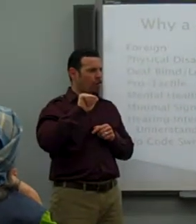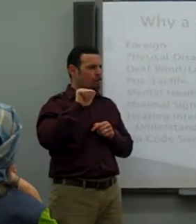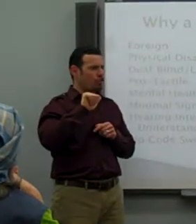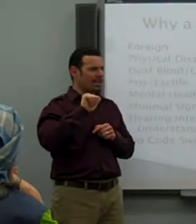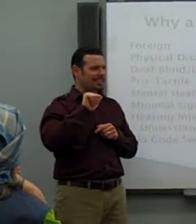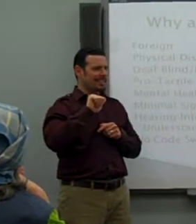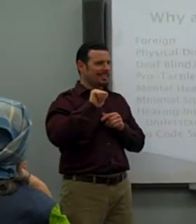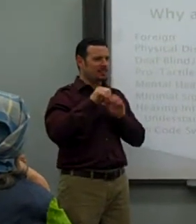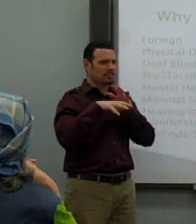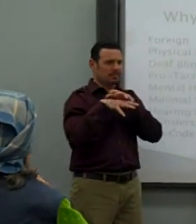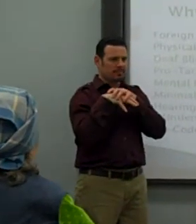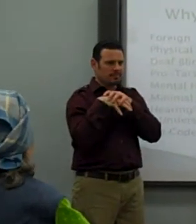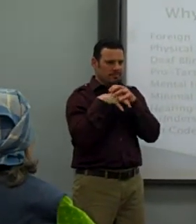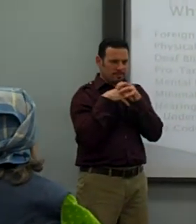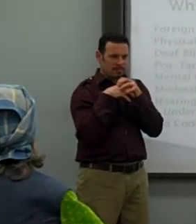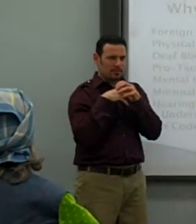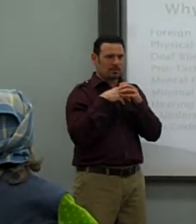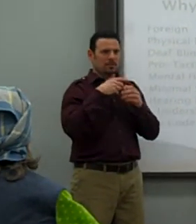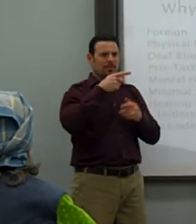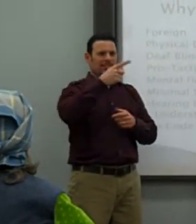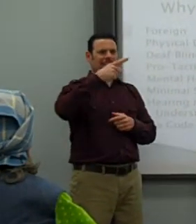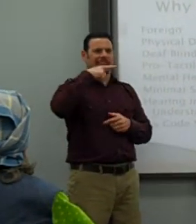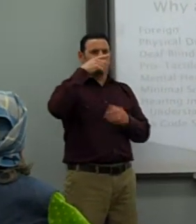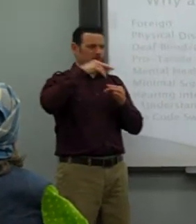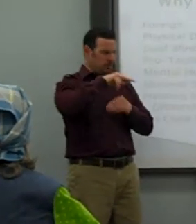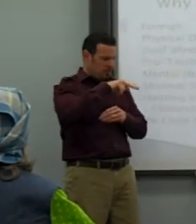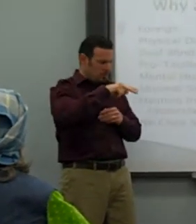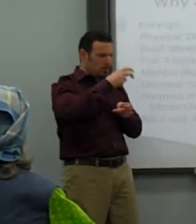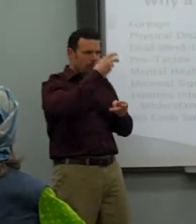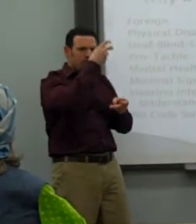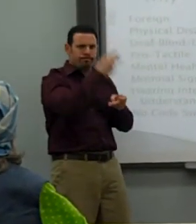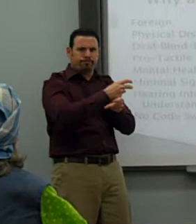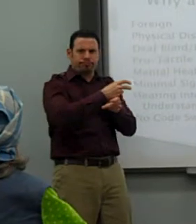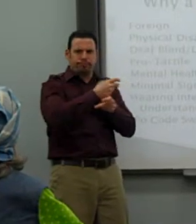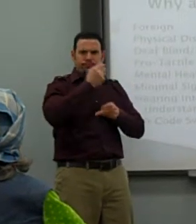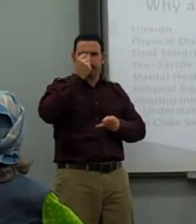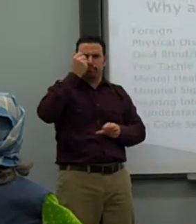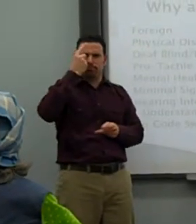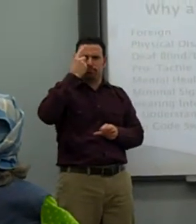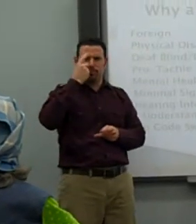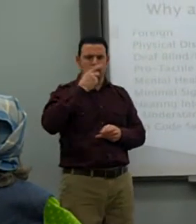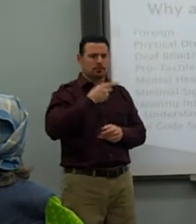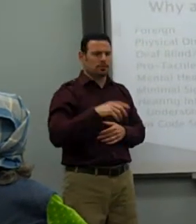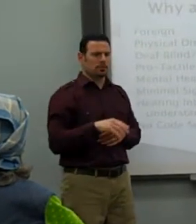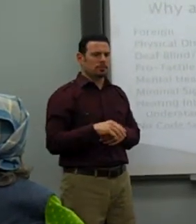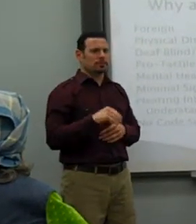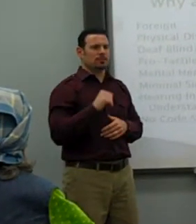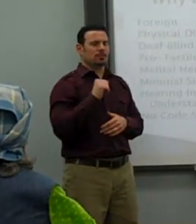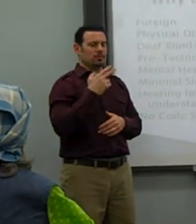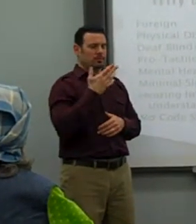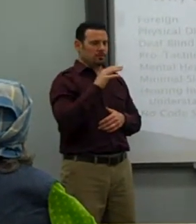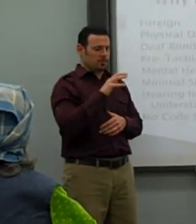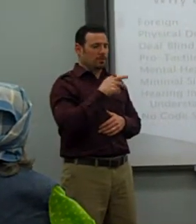Physical disabilities could be another contributing factor. Maybe their hands don't have the normal dexterity due to